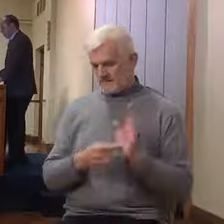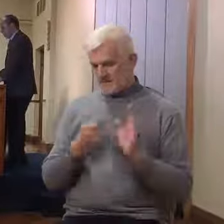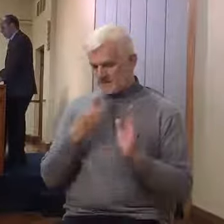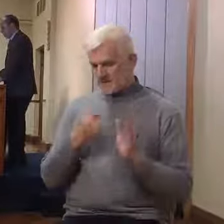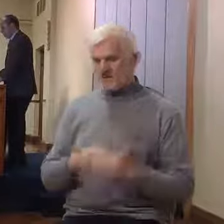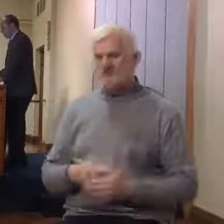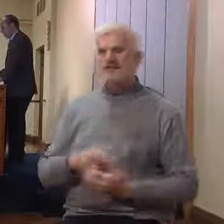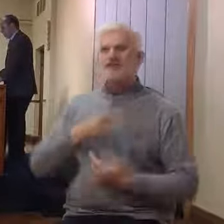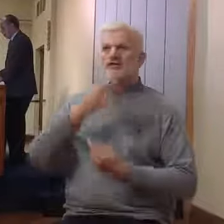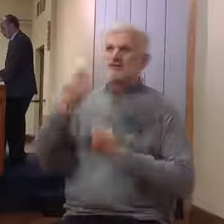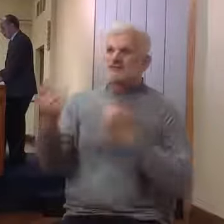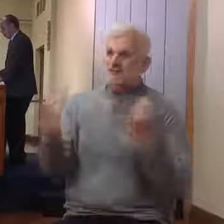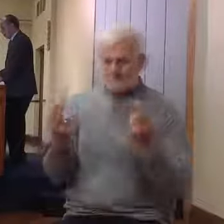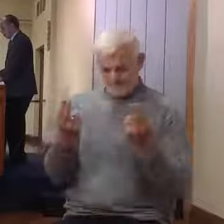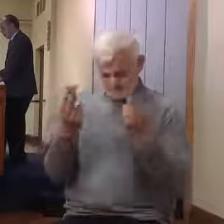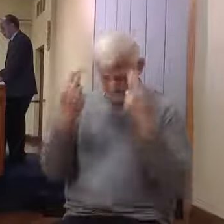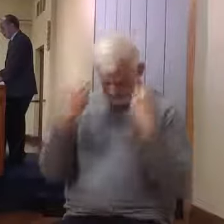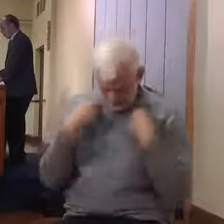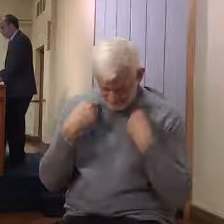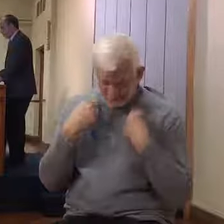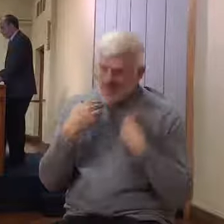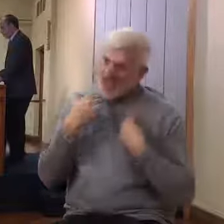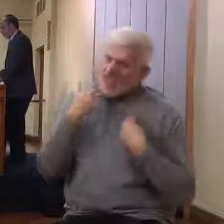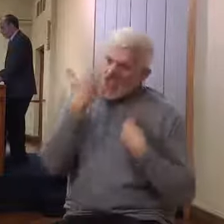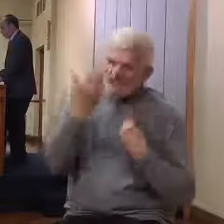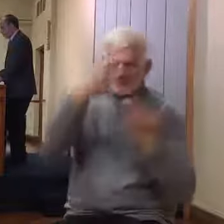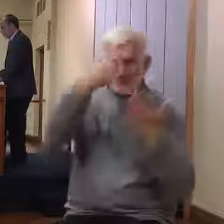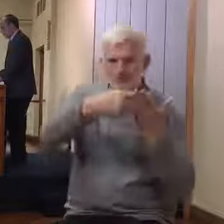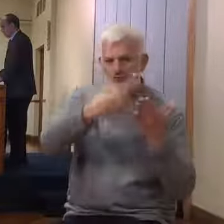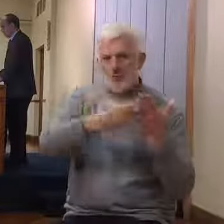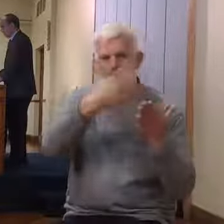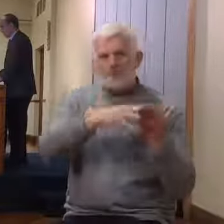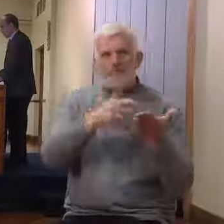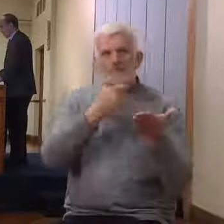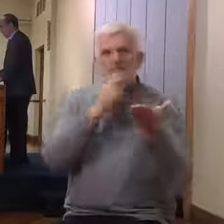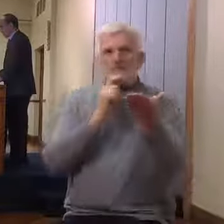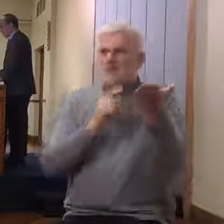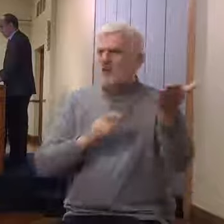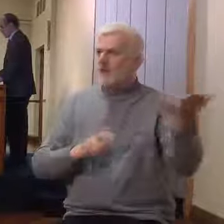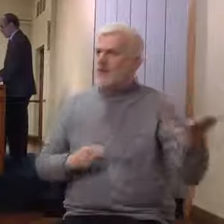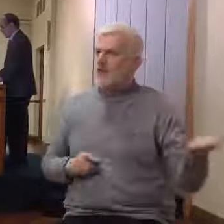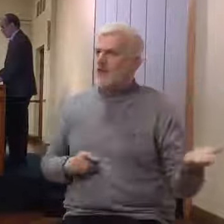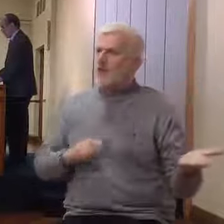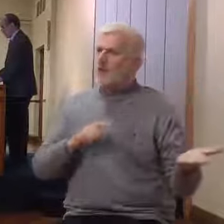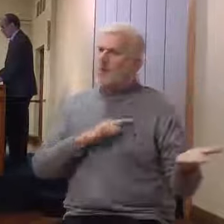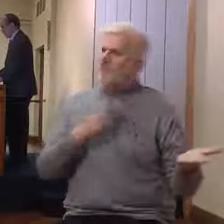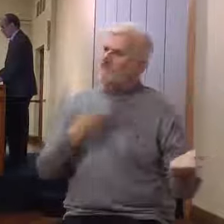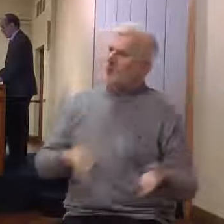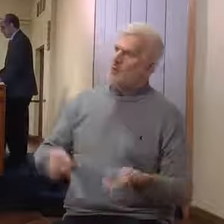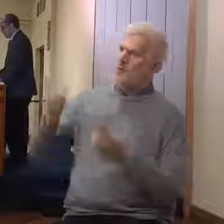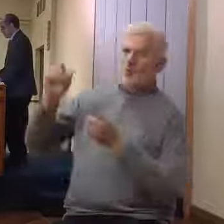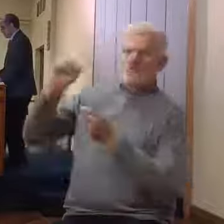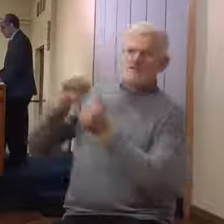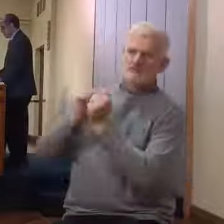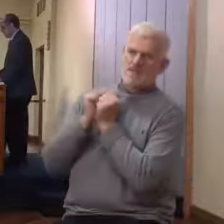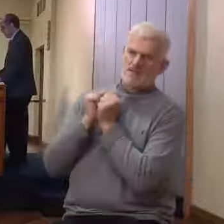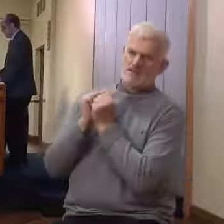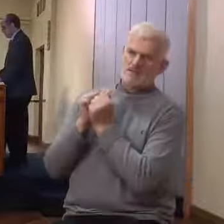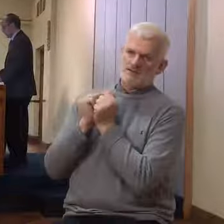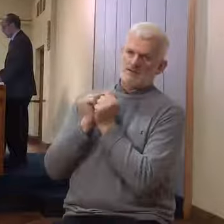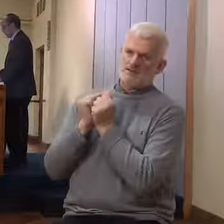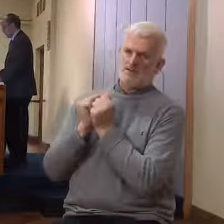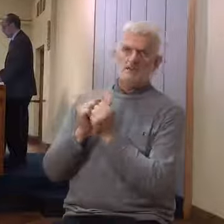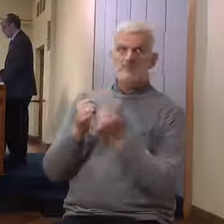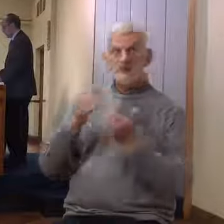Submit yourselves to every ordinance of man for the Lord's sake, whether it be to the